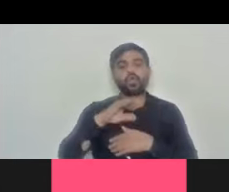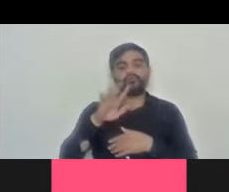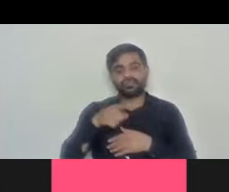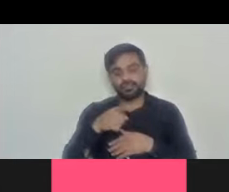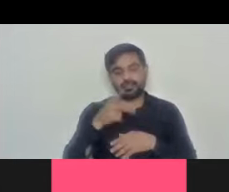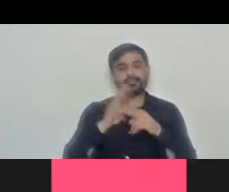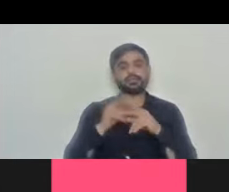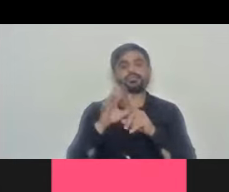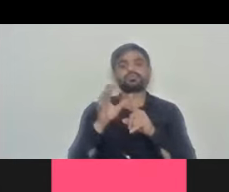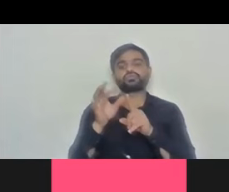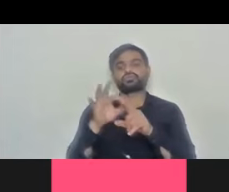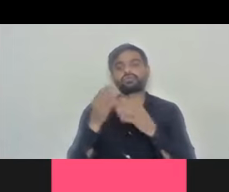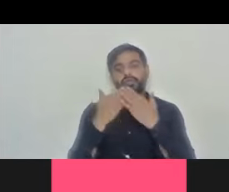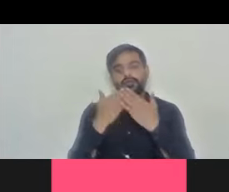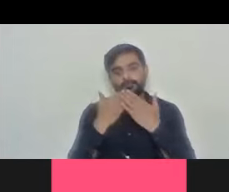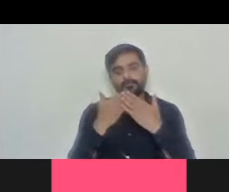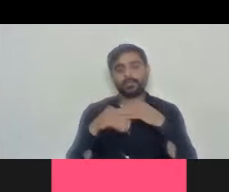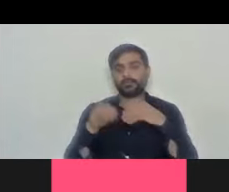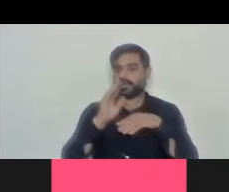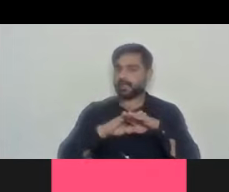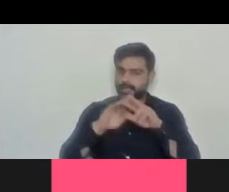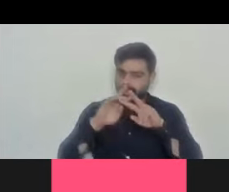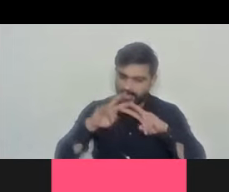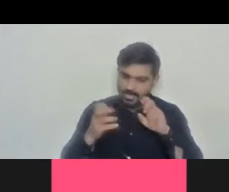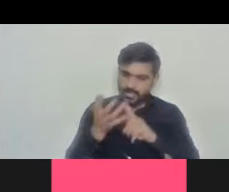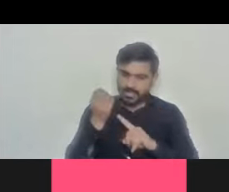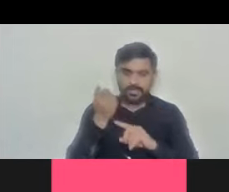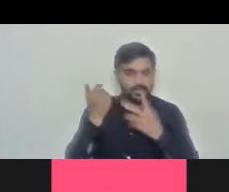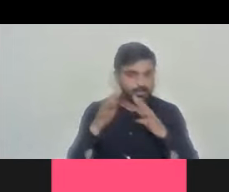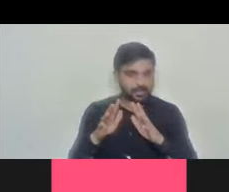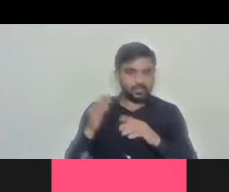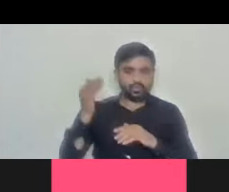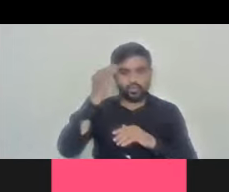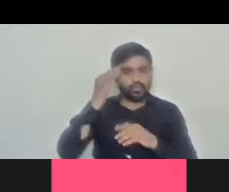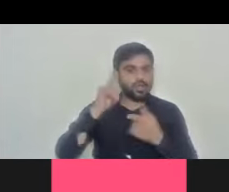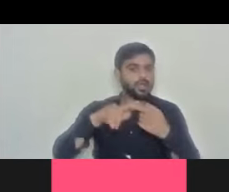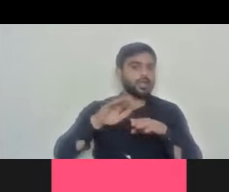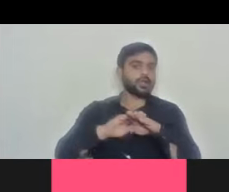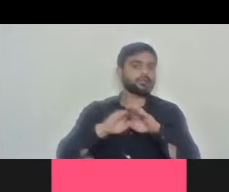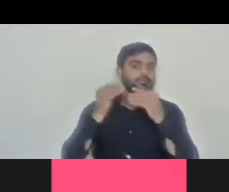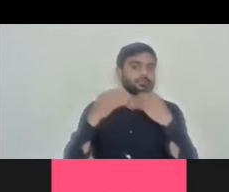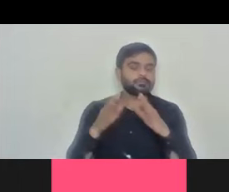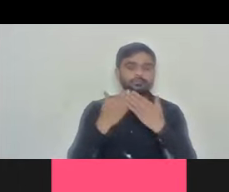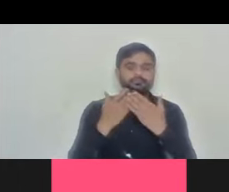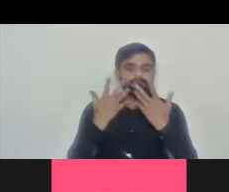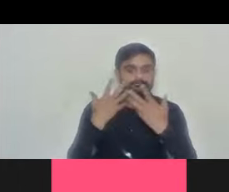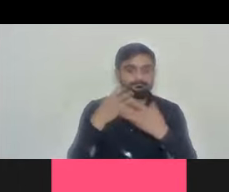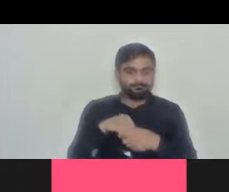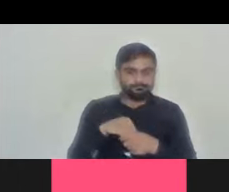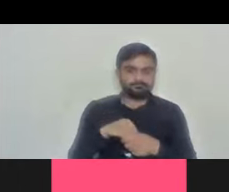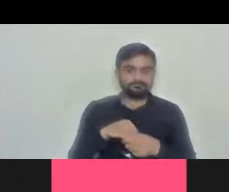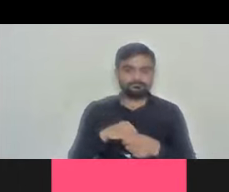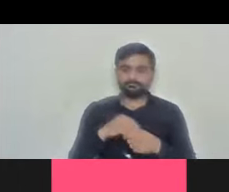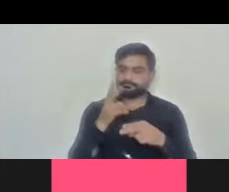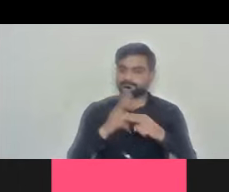do adopt longitudinal studies. We have experimental designs. We have non-experimental designs. We have studies with